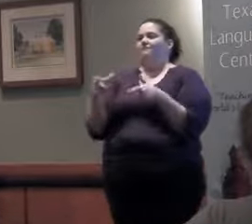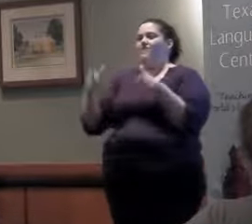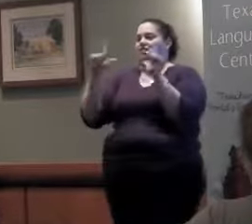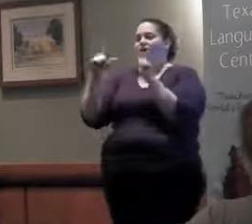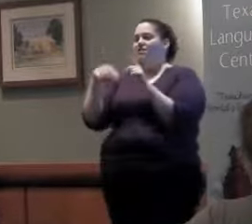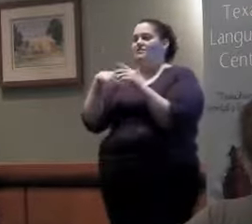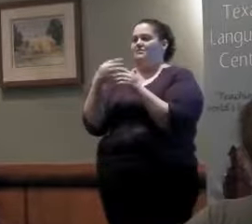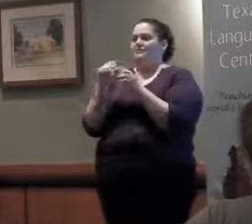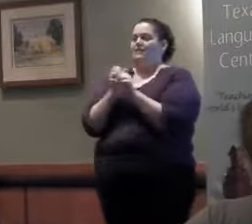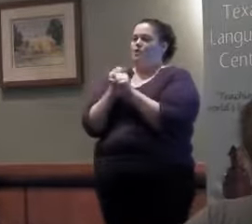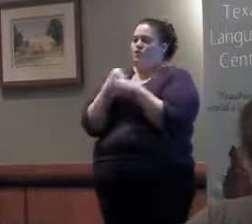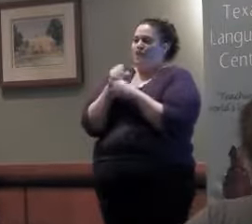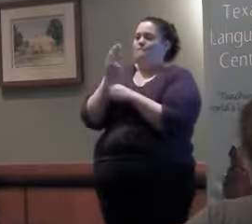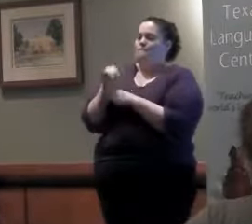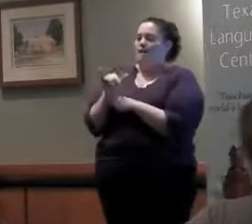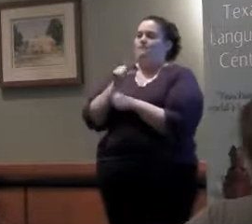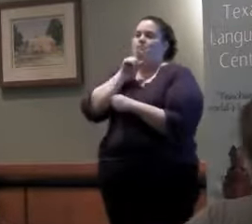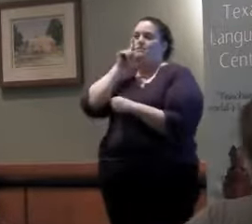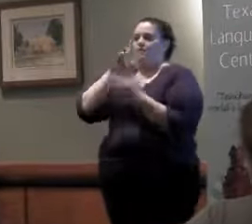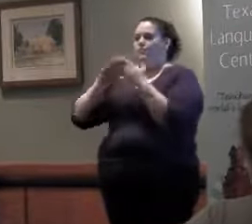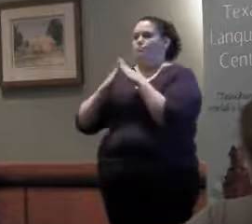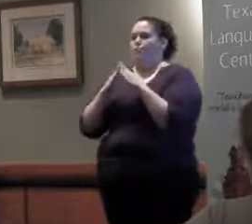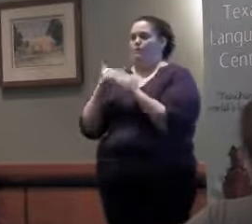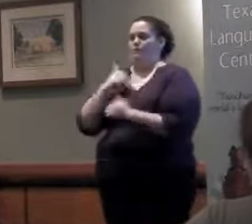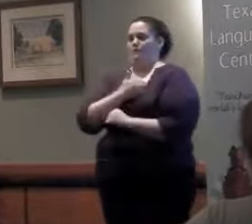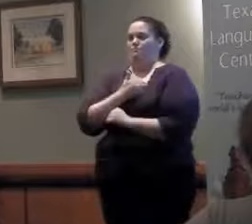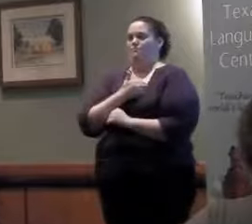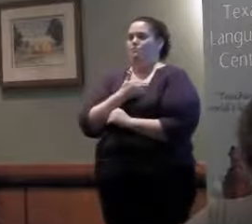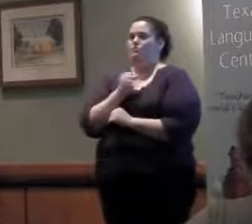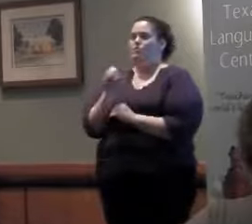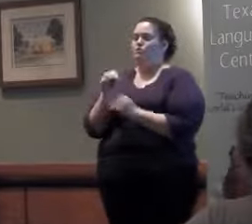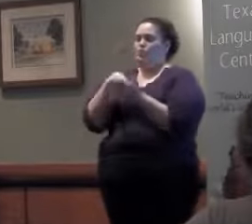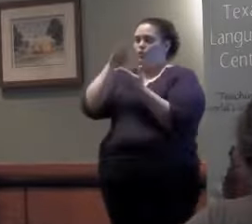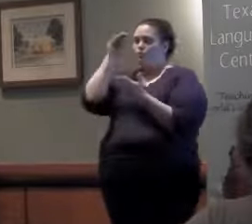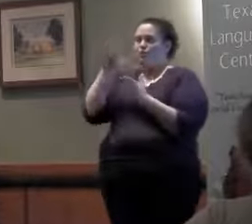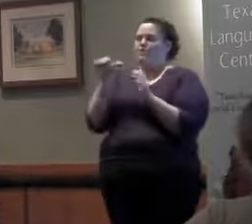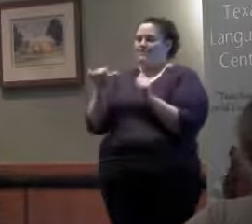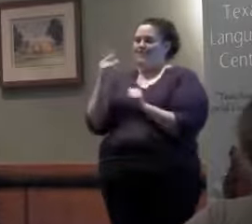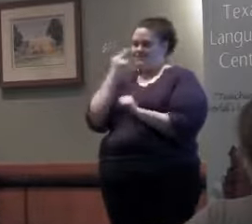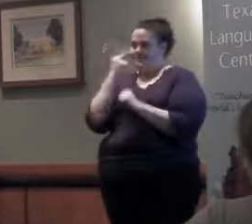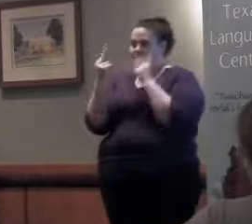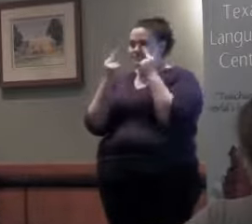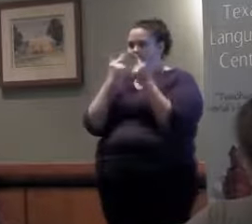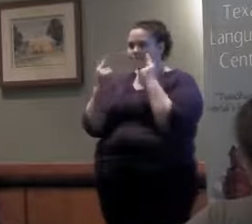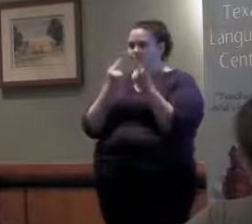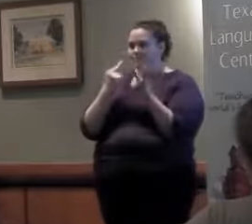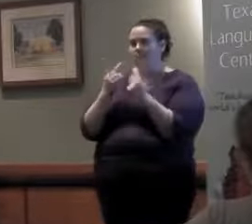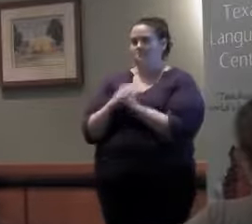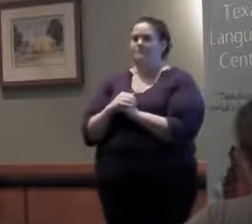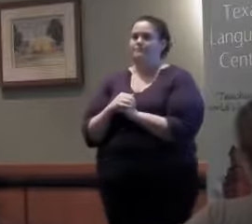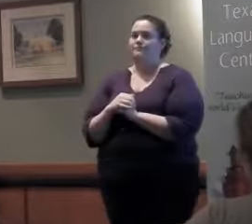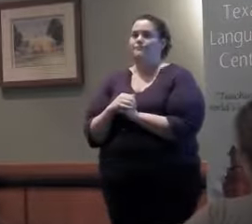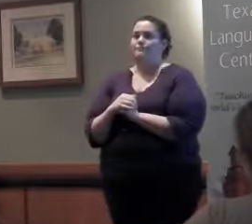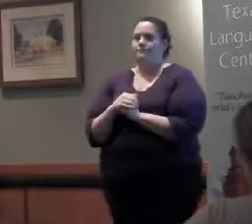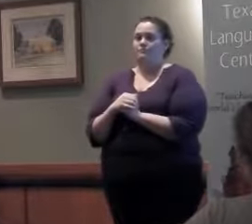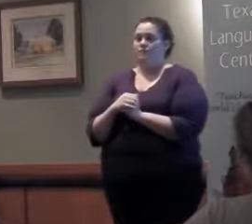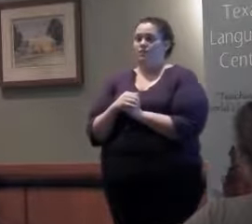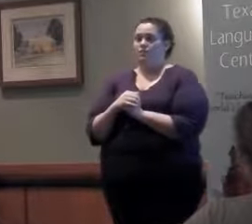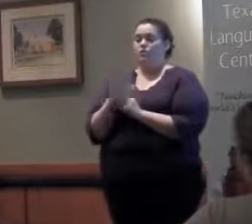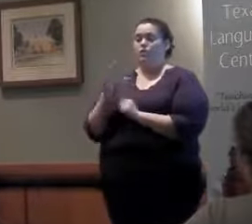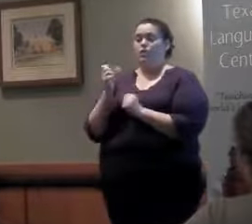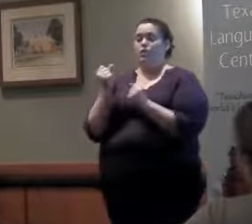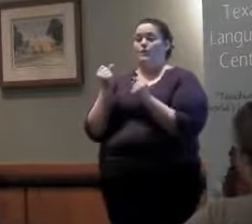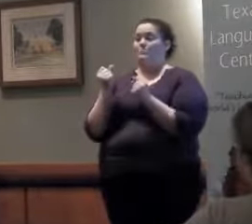are able to see real live ASL. So what we used to do, I think, more often years ago in ASL instruction was to invite